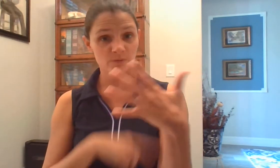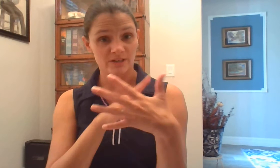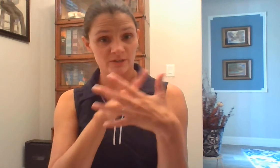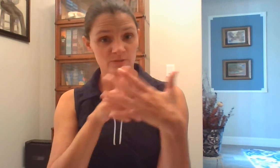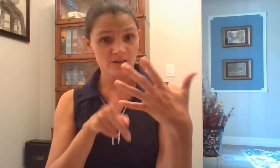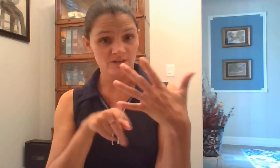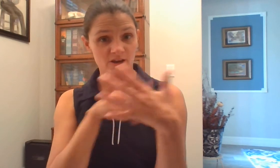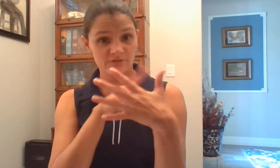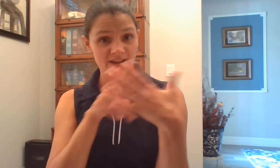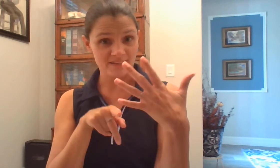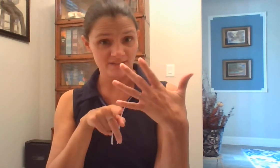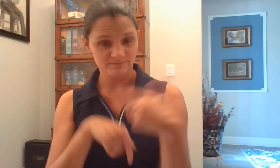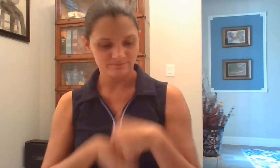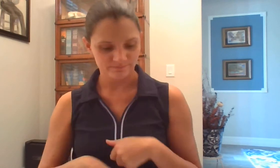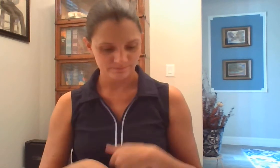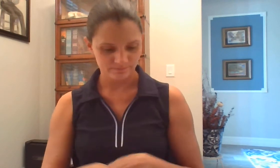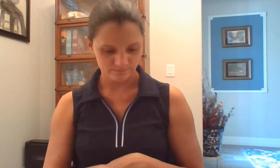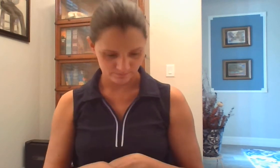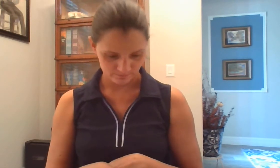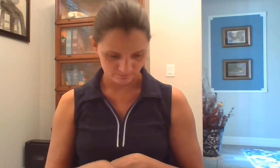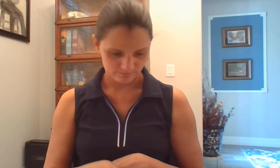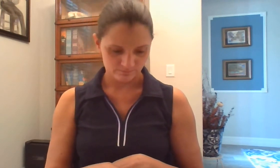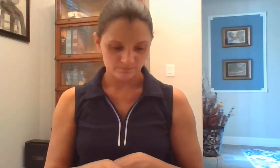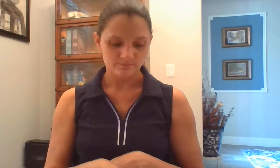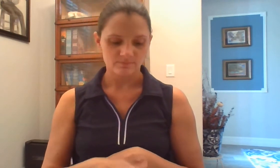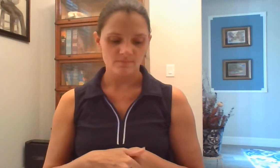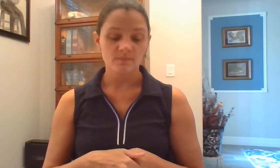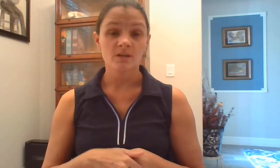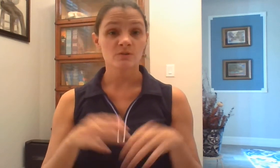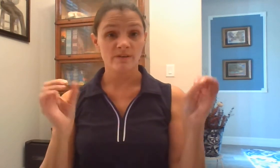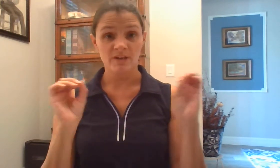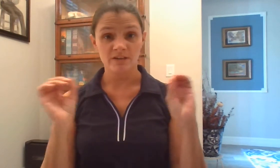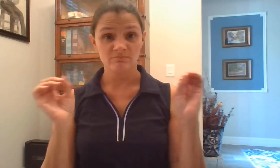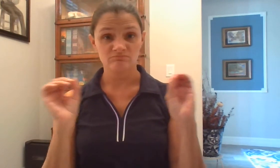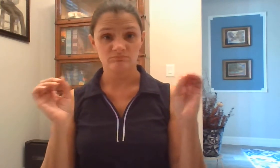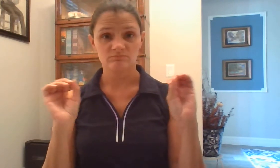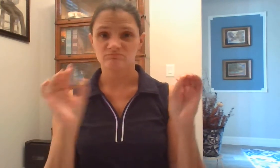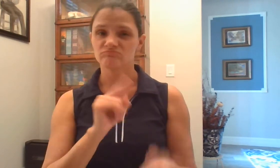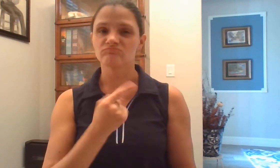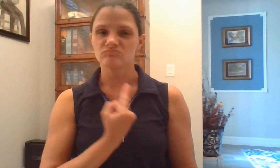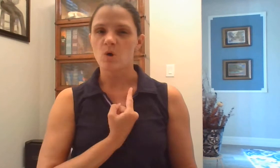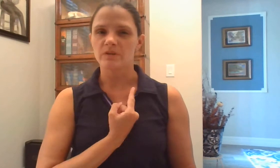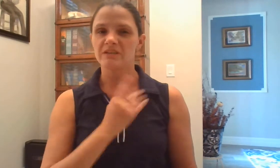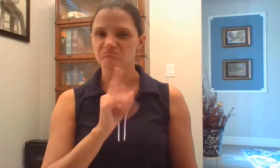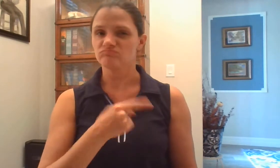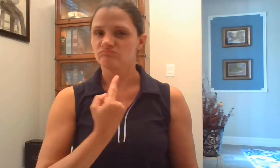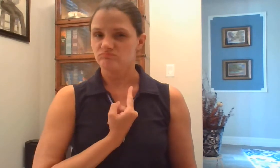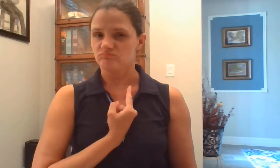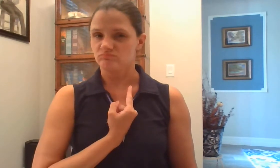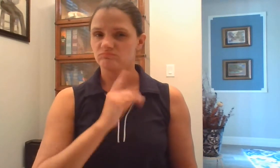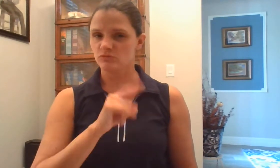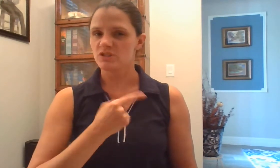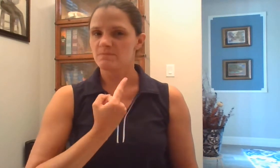we're going to use our our ranking to have none only just me